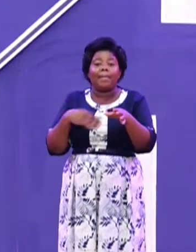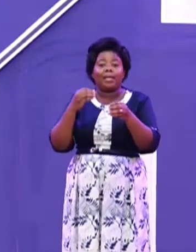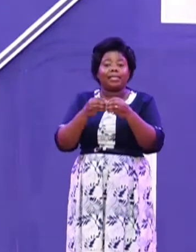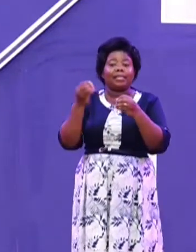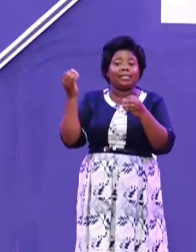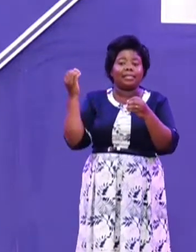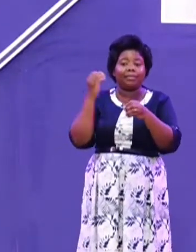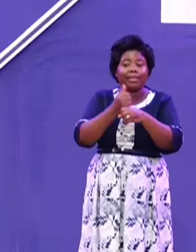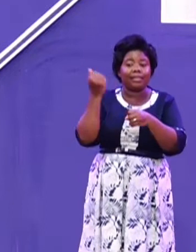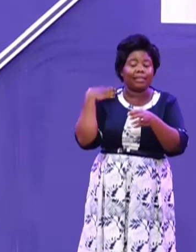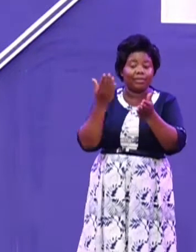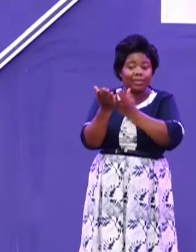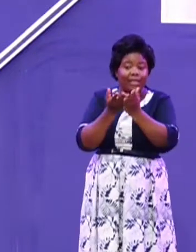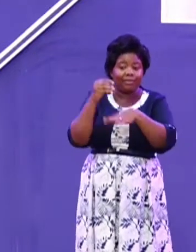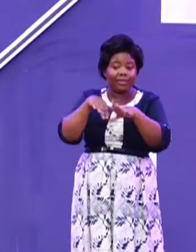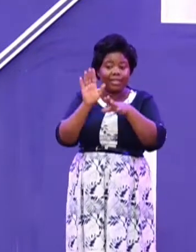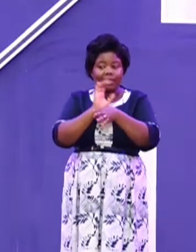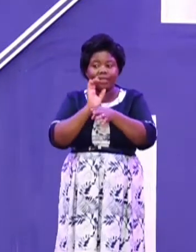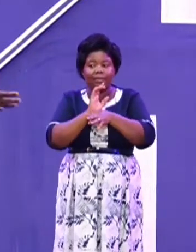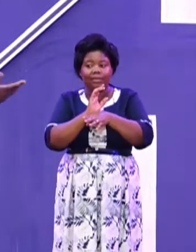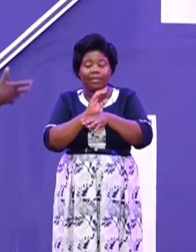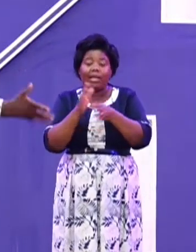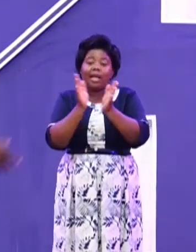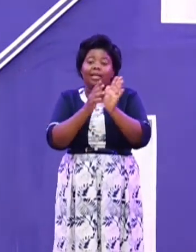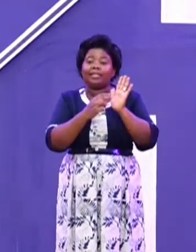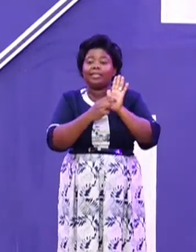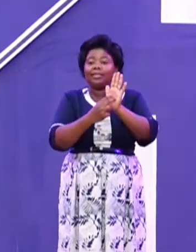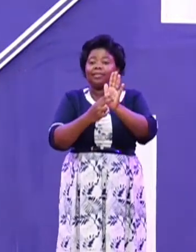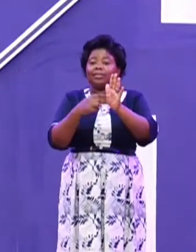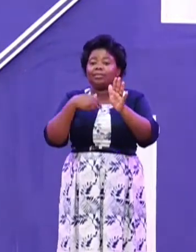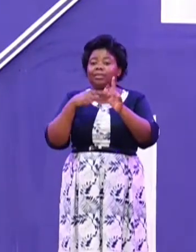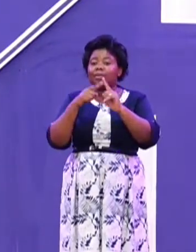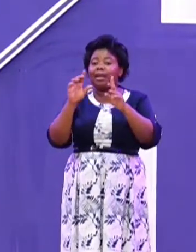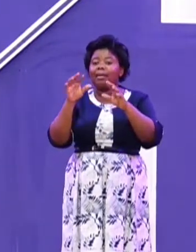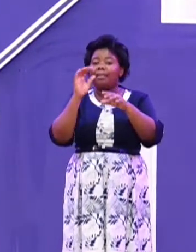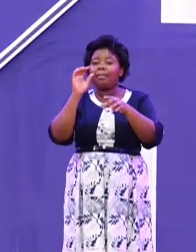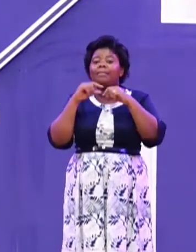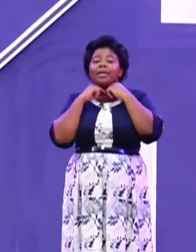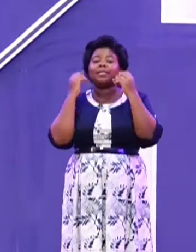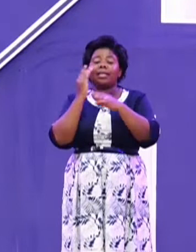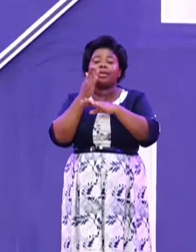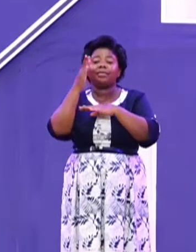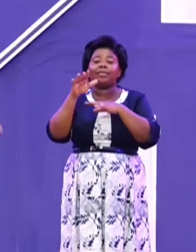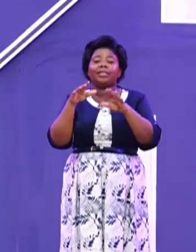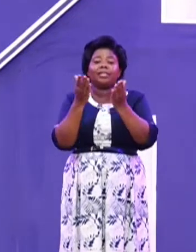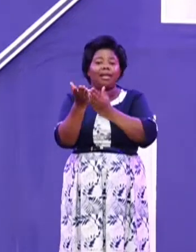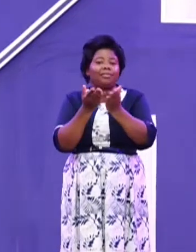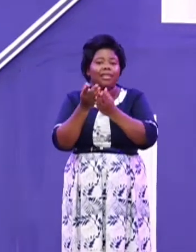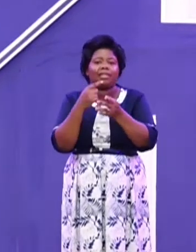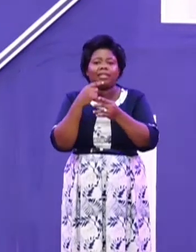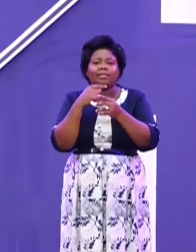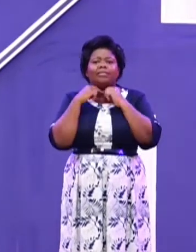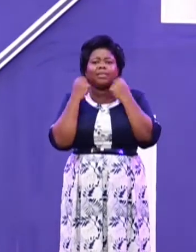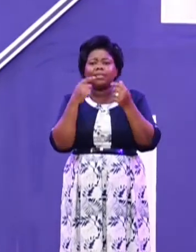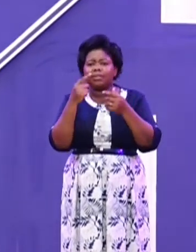my sister was one of the ministers in the church and introduced me to the pastor after the service. And the